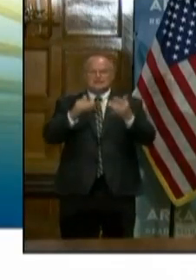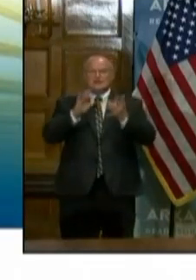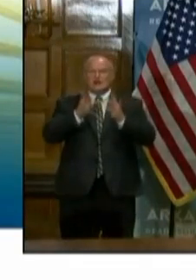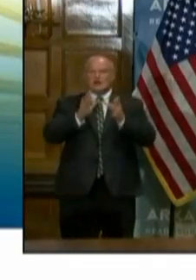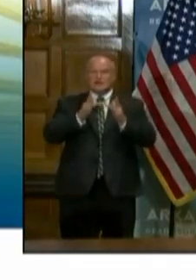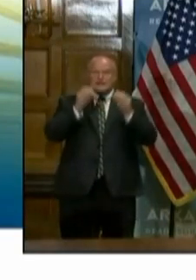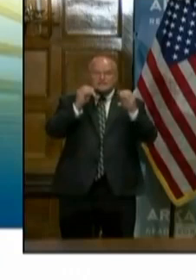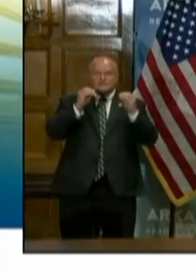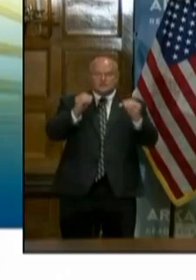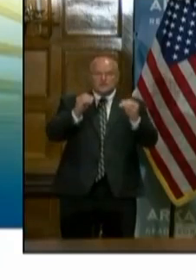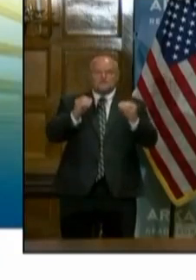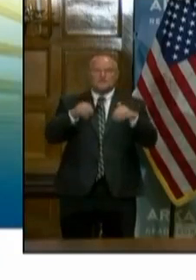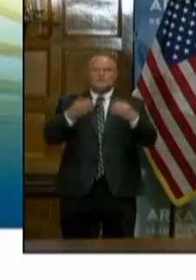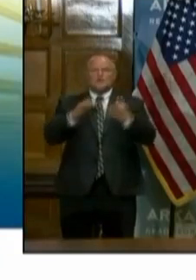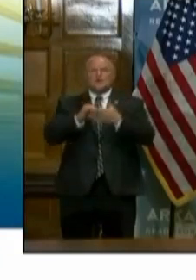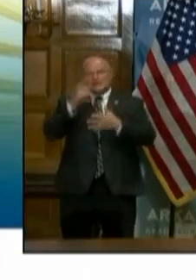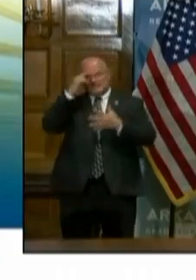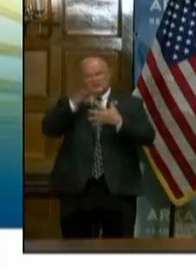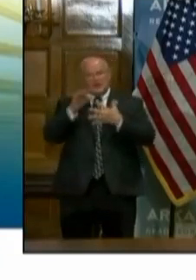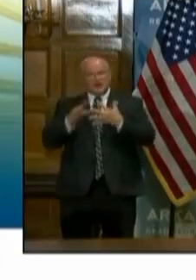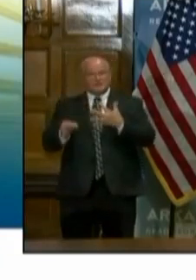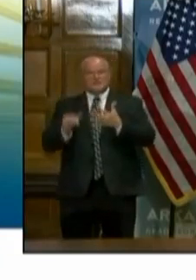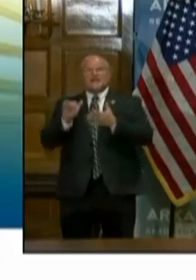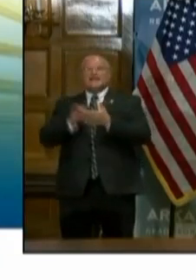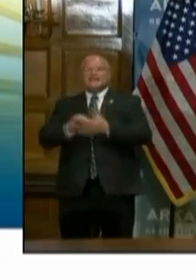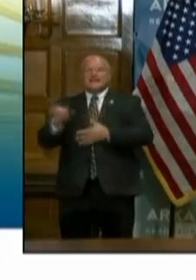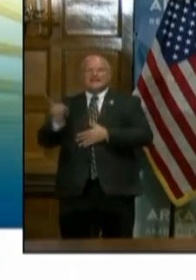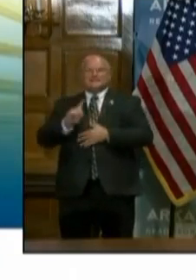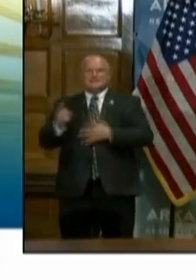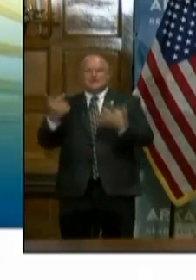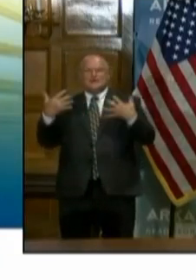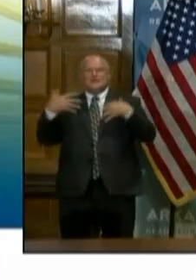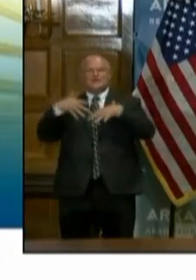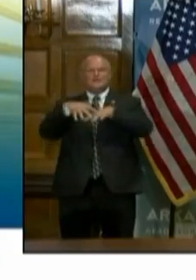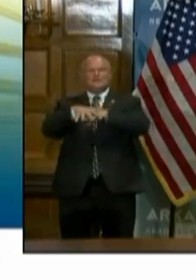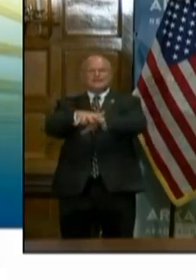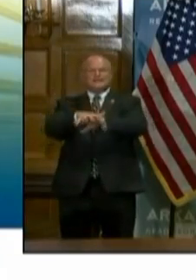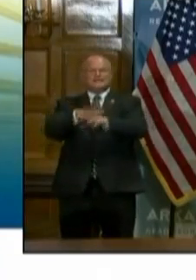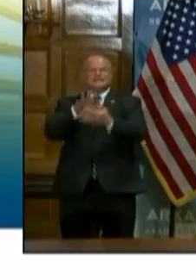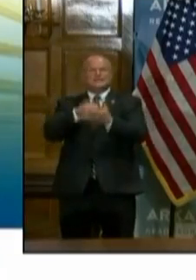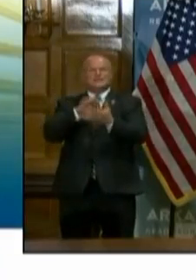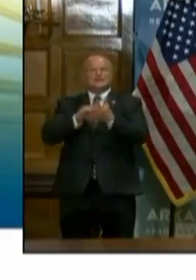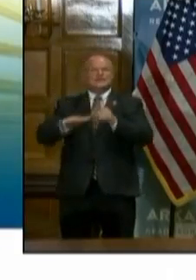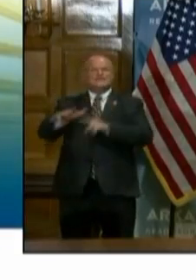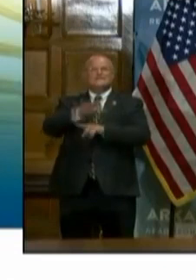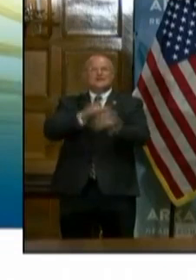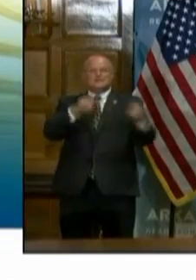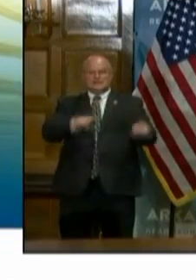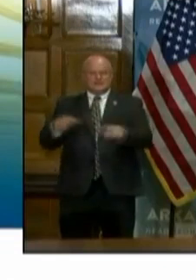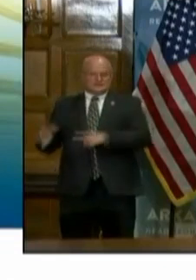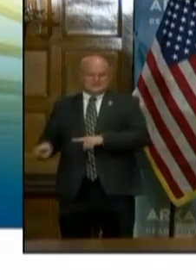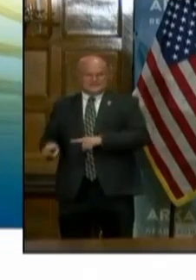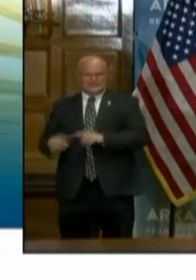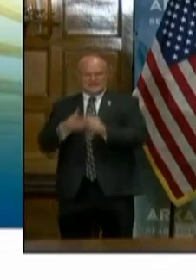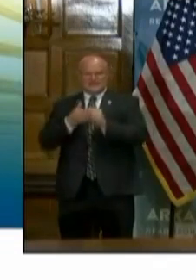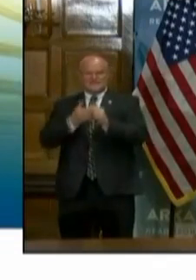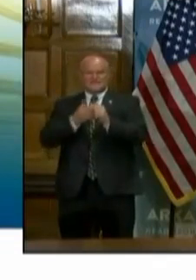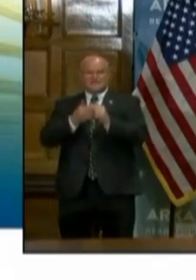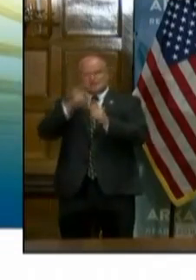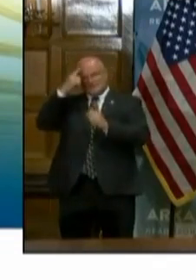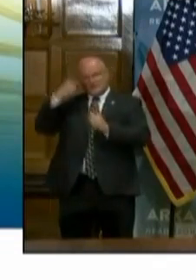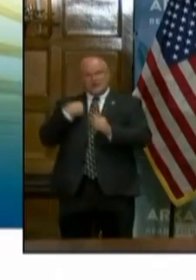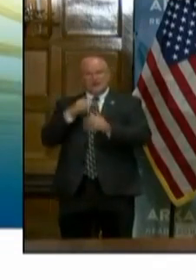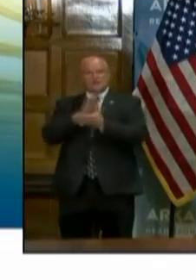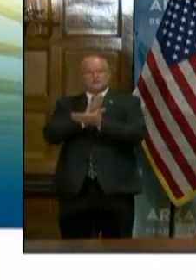online instruction or provide that for an option, that's where the blended learning environment comes in and the flexibility for our local